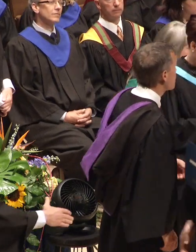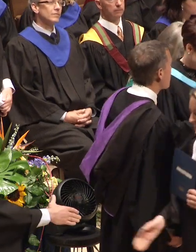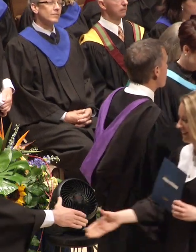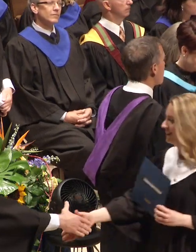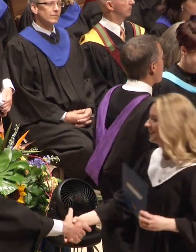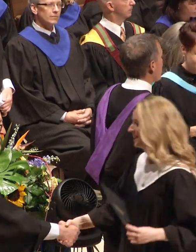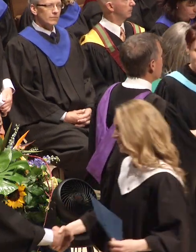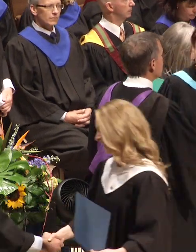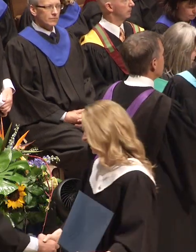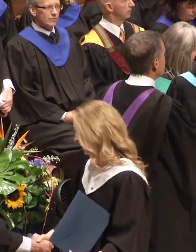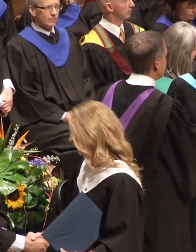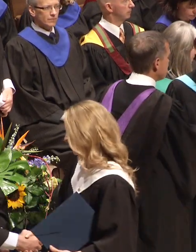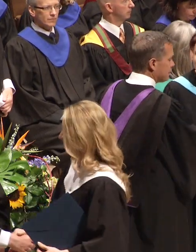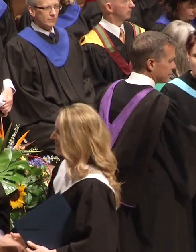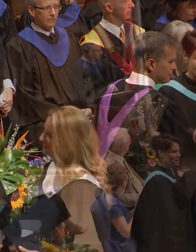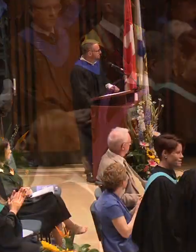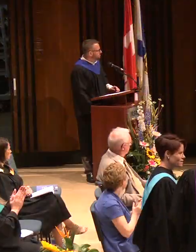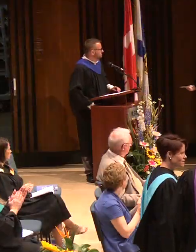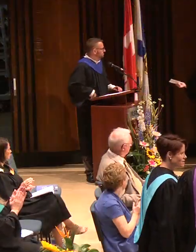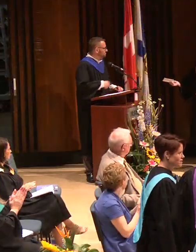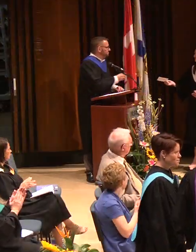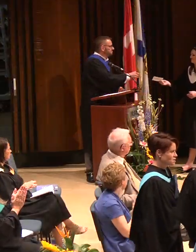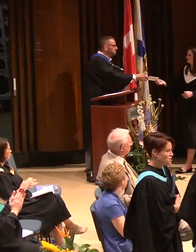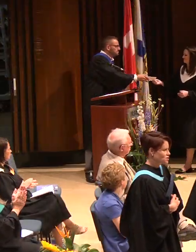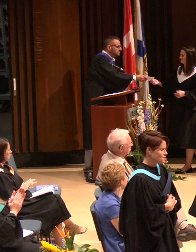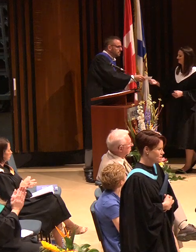Amy Rayfuse with honors.